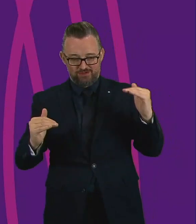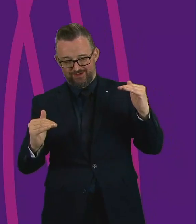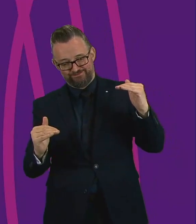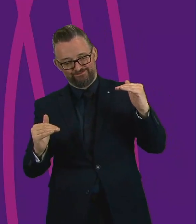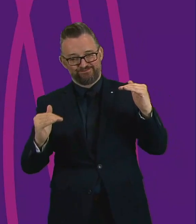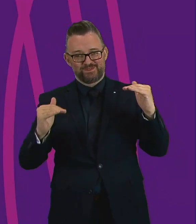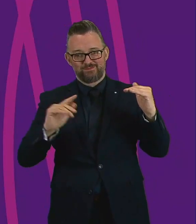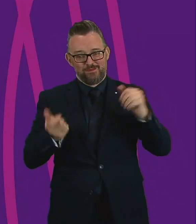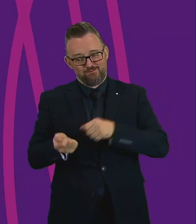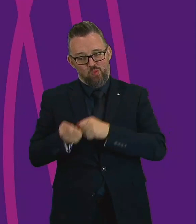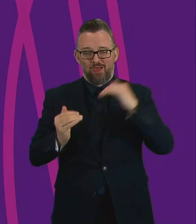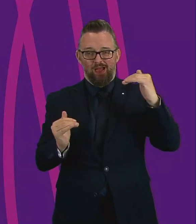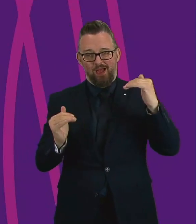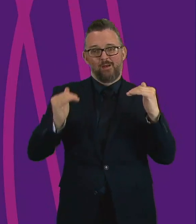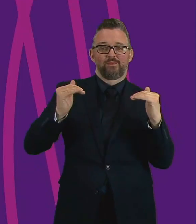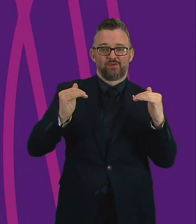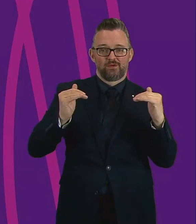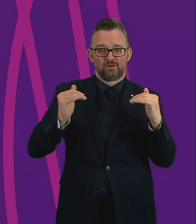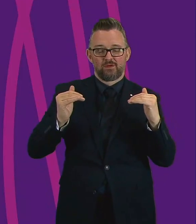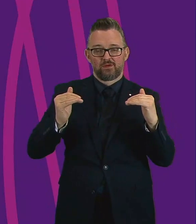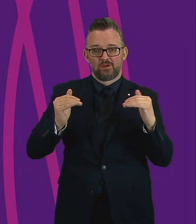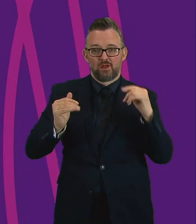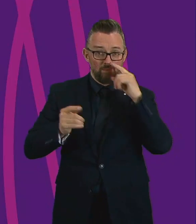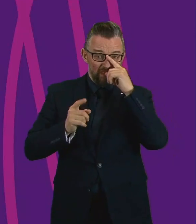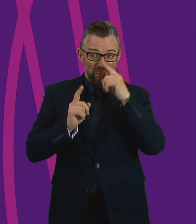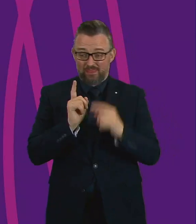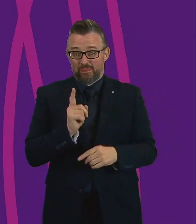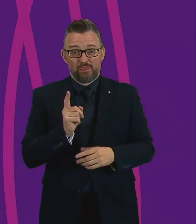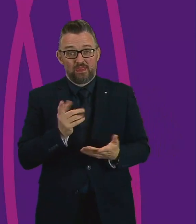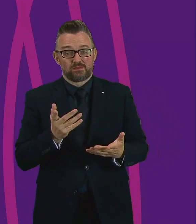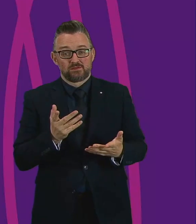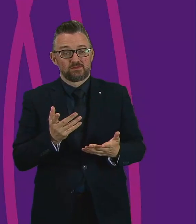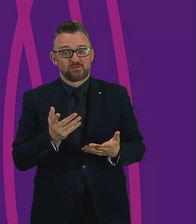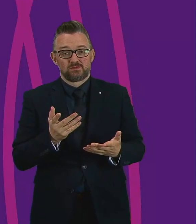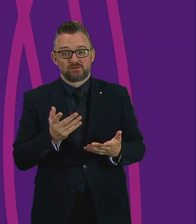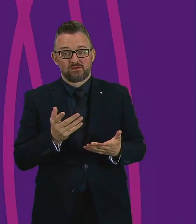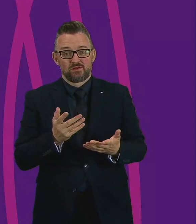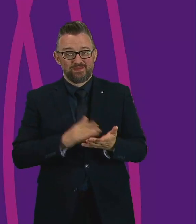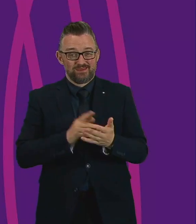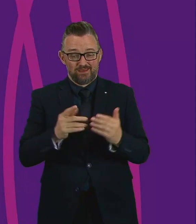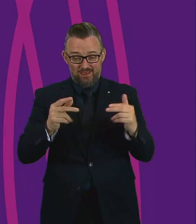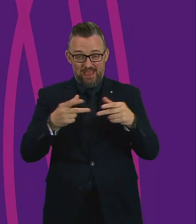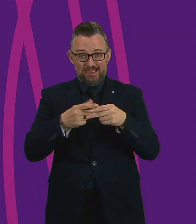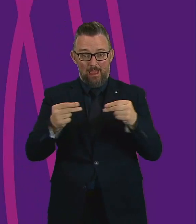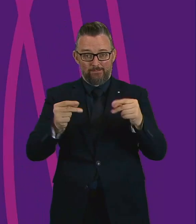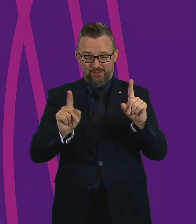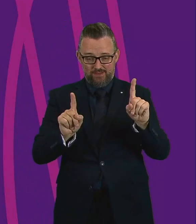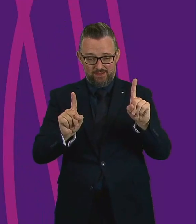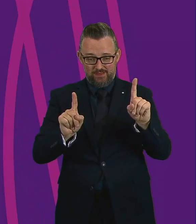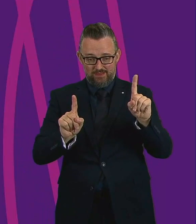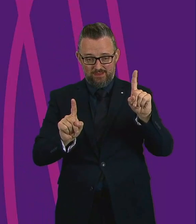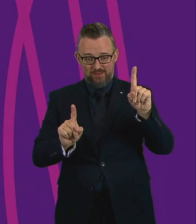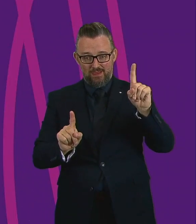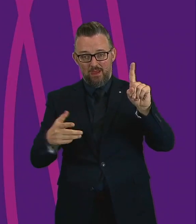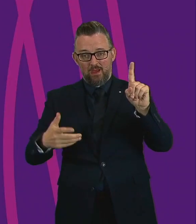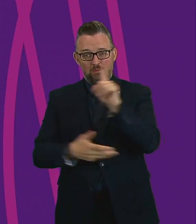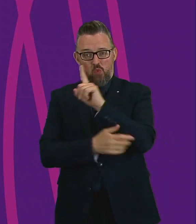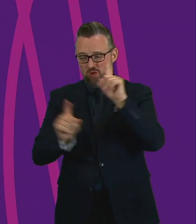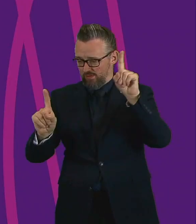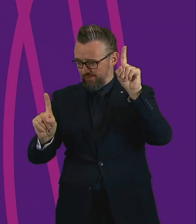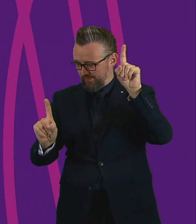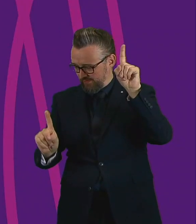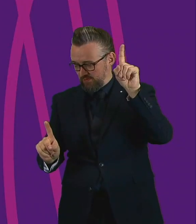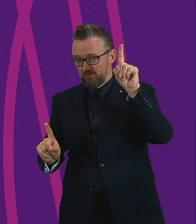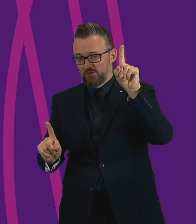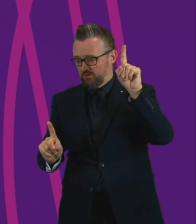to enhance their children's life chances. But that again means that the attainment gap grows and grows. And